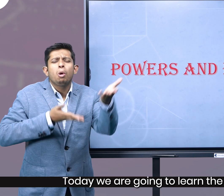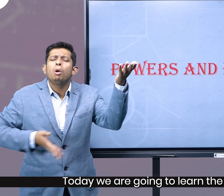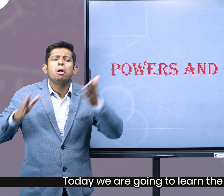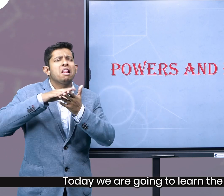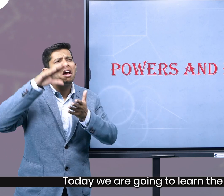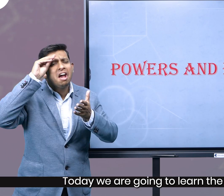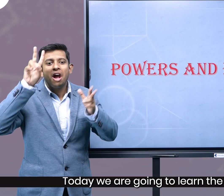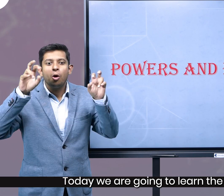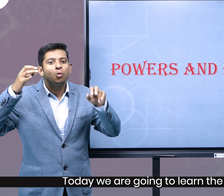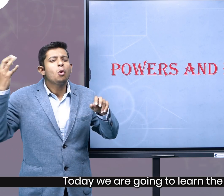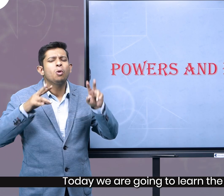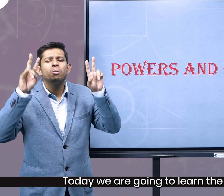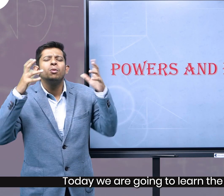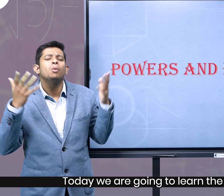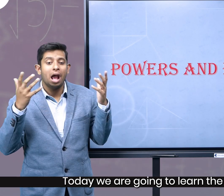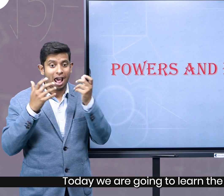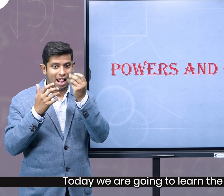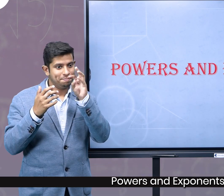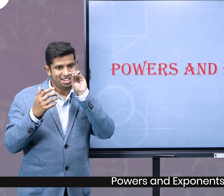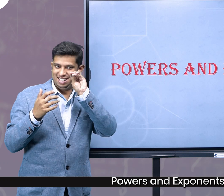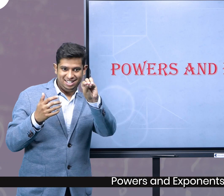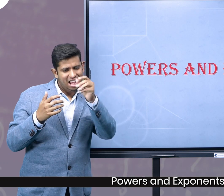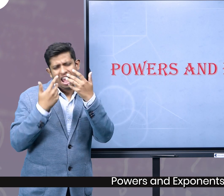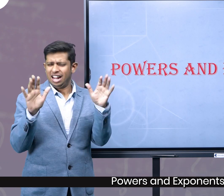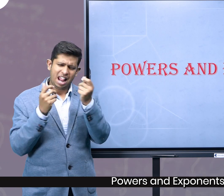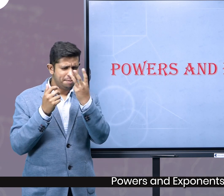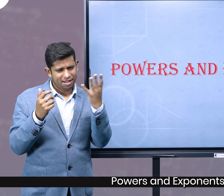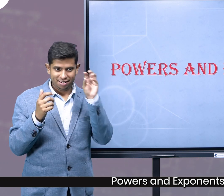Today we are going to learn the new topic, powers and exponents.